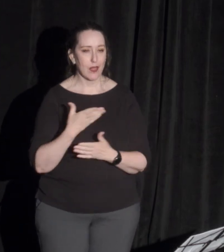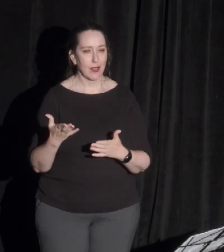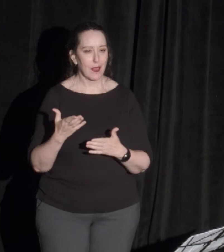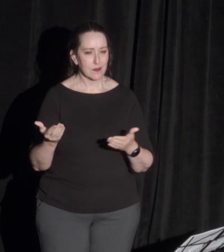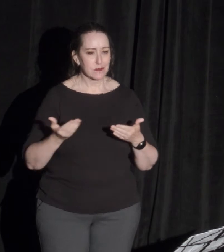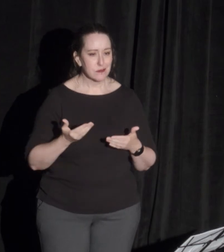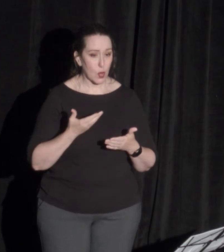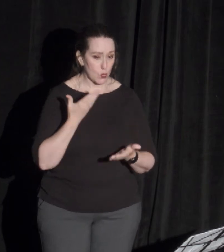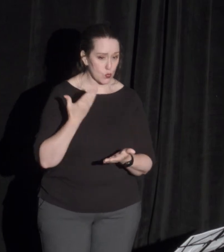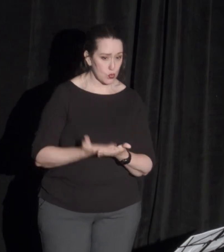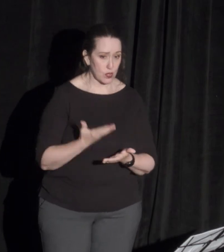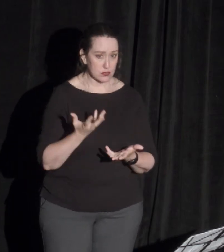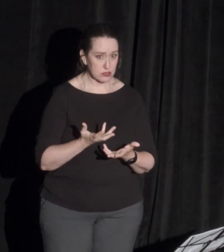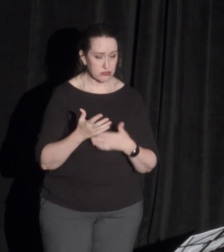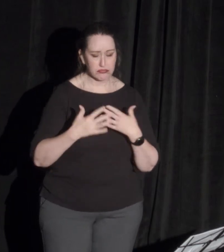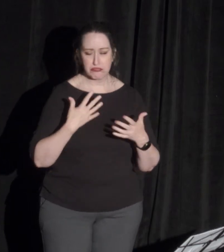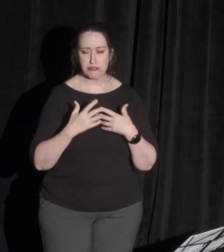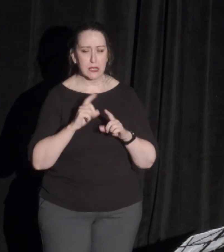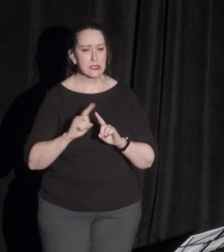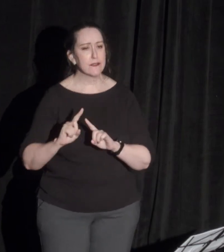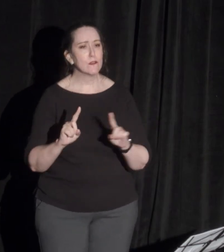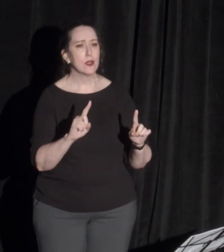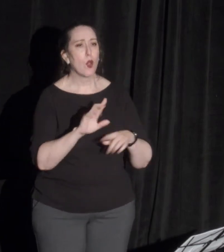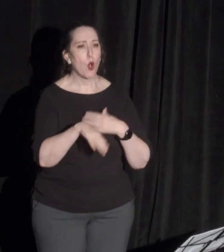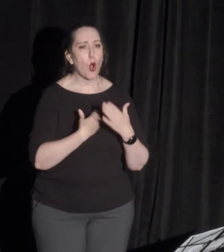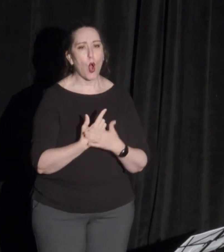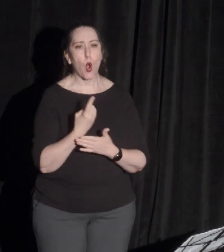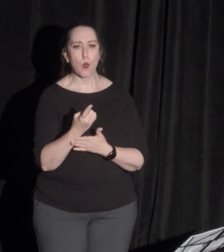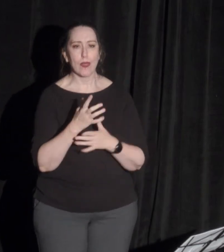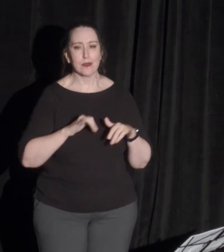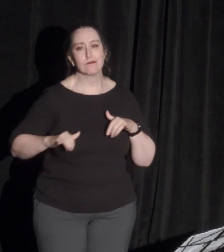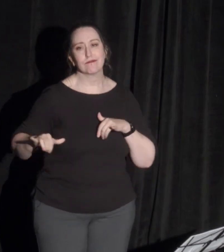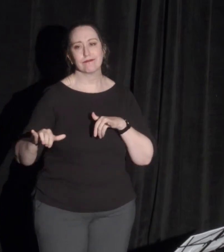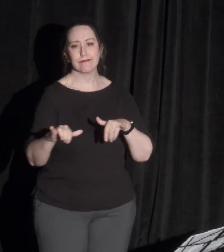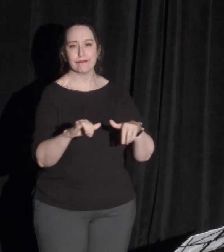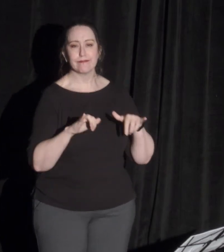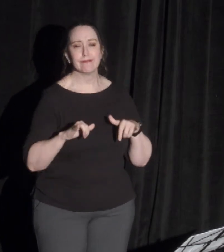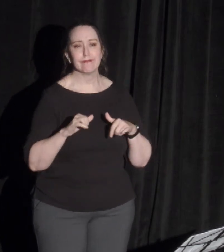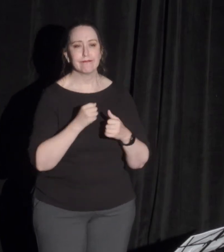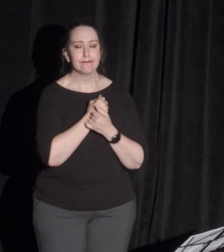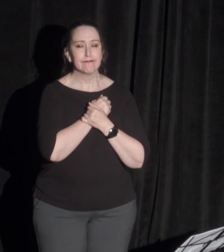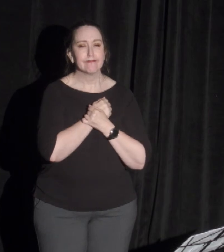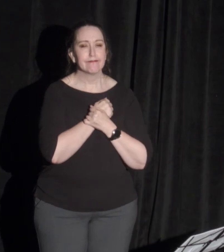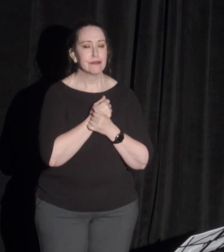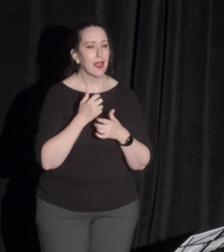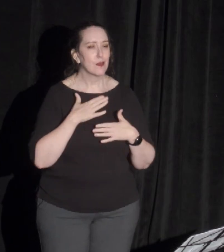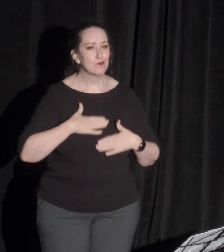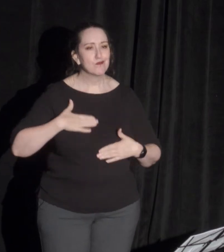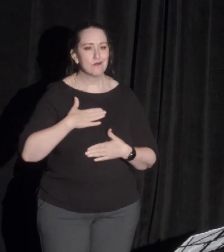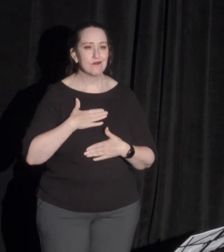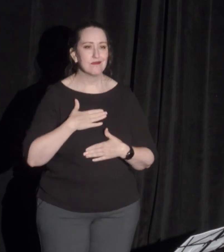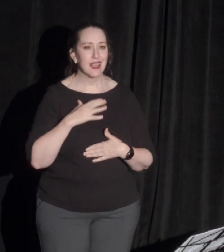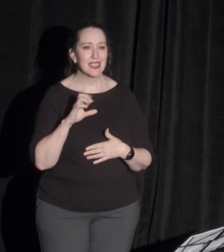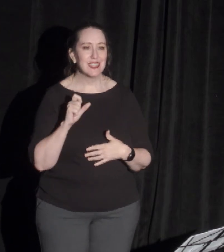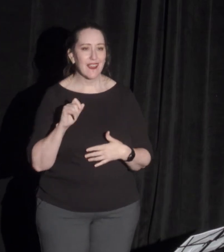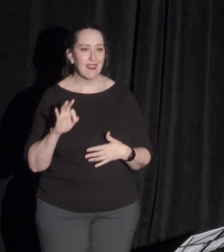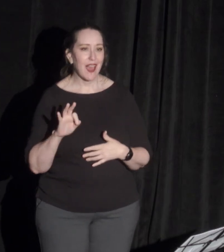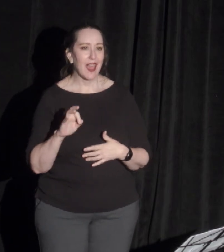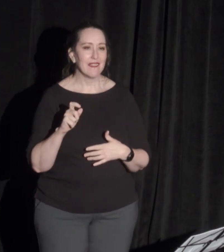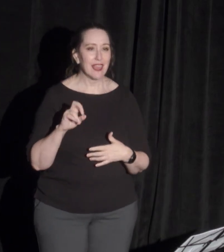that in spite of our many differences, we all have one thing in common: our love of science fiction, fantasy, and horror. I'm honored that tonight